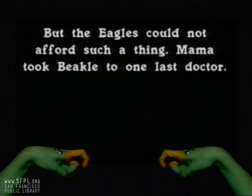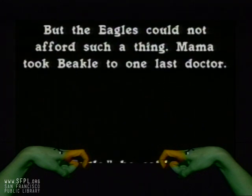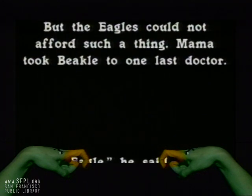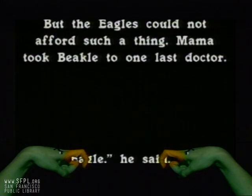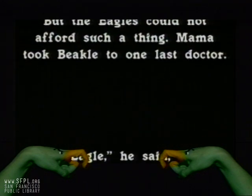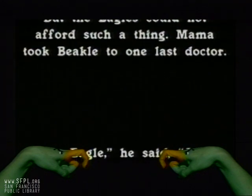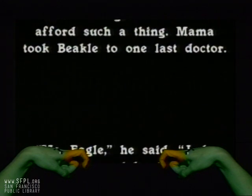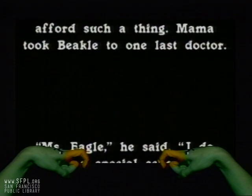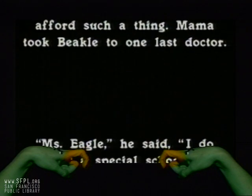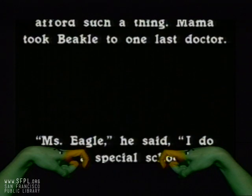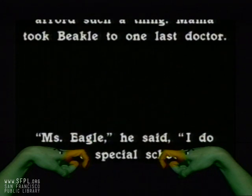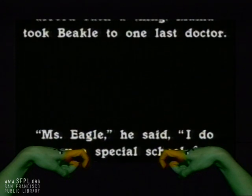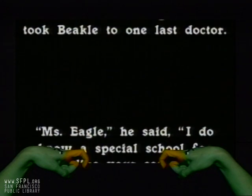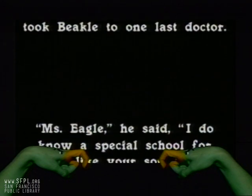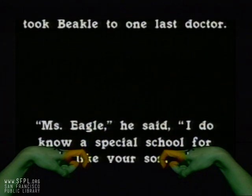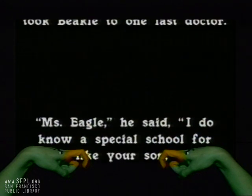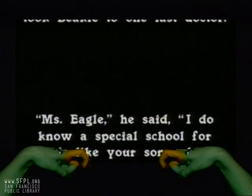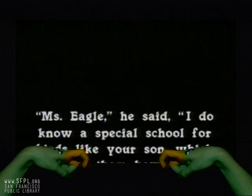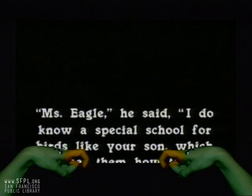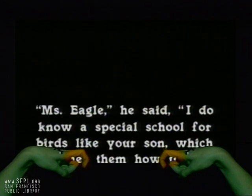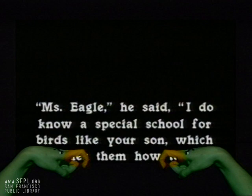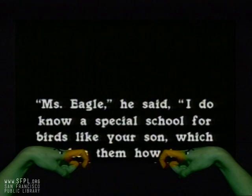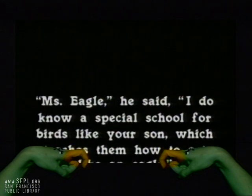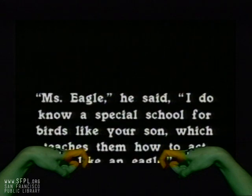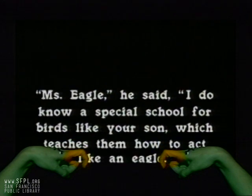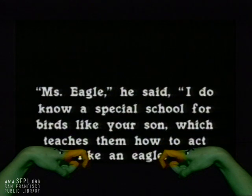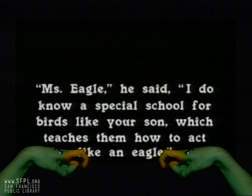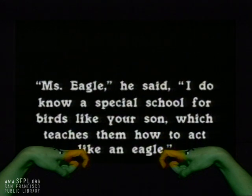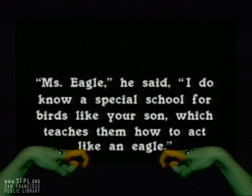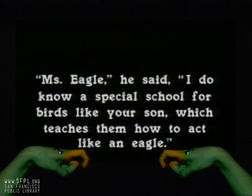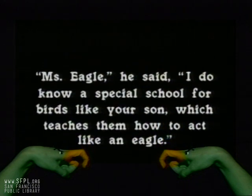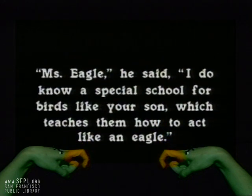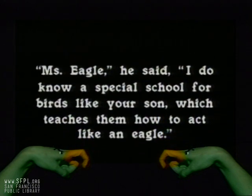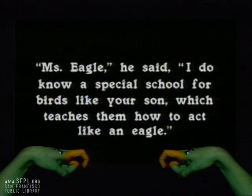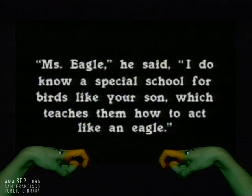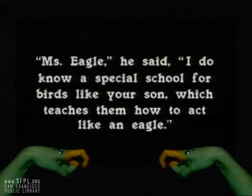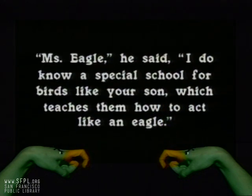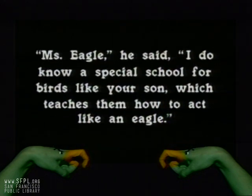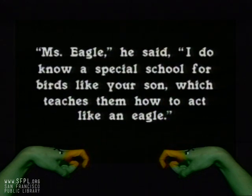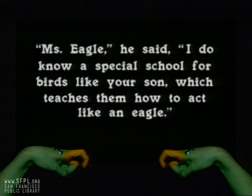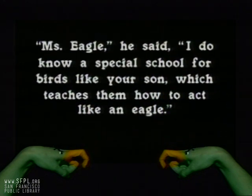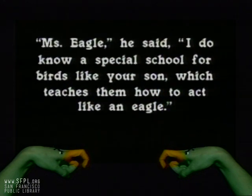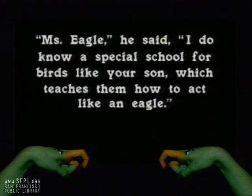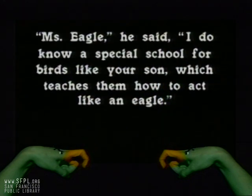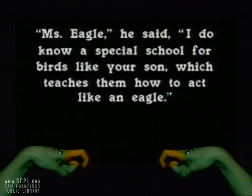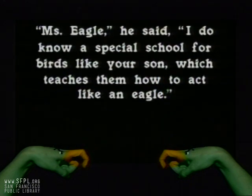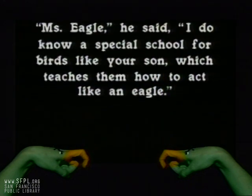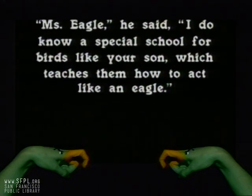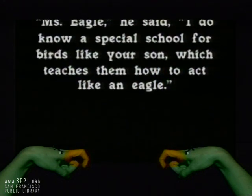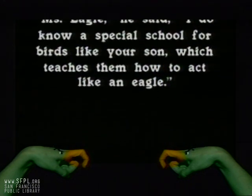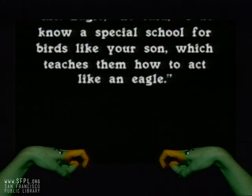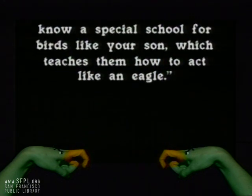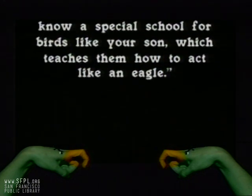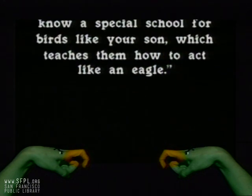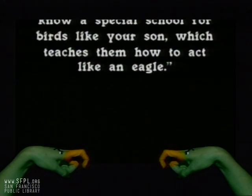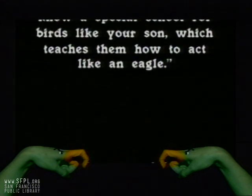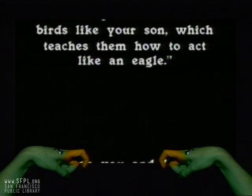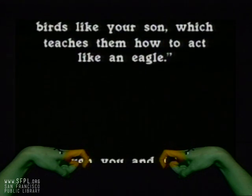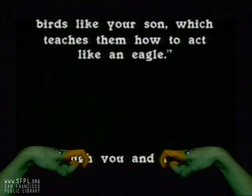doctor. "Ms. Eagle," he said, "I do know a special school for birds like your son, which teaches them how to hunt, think, and act just like an eagle. Though you and I